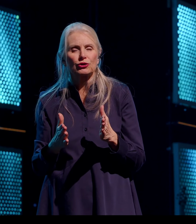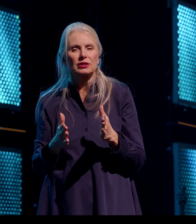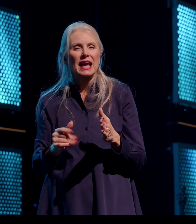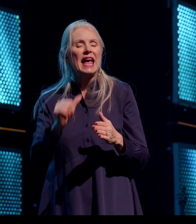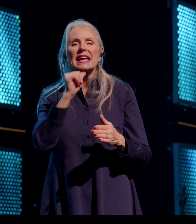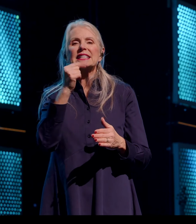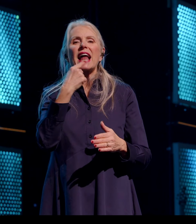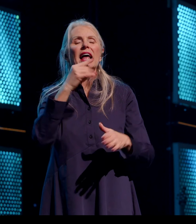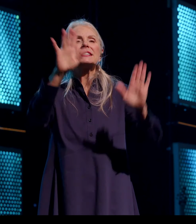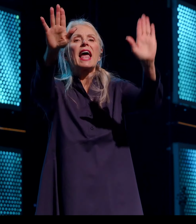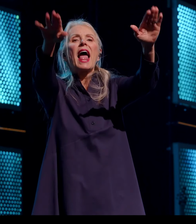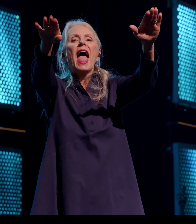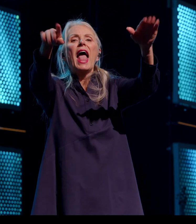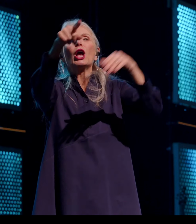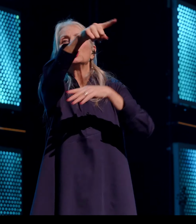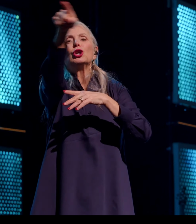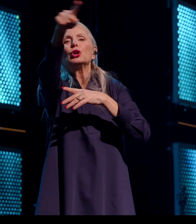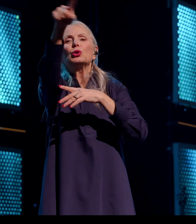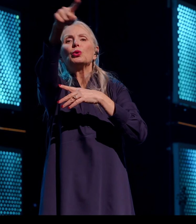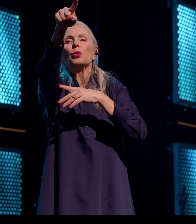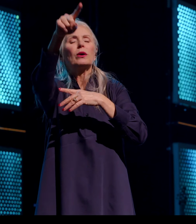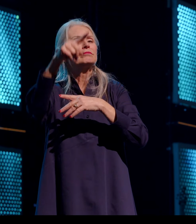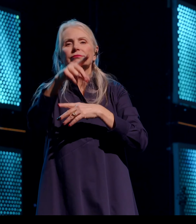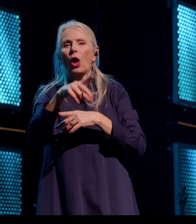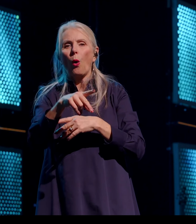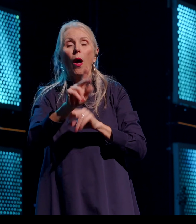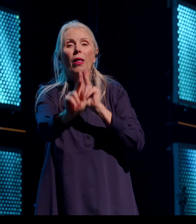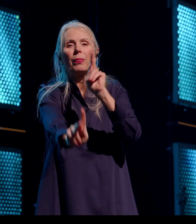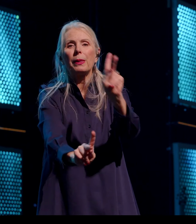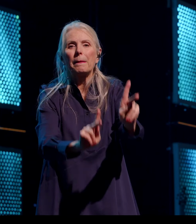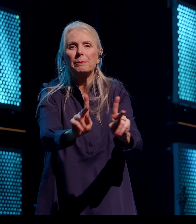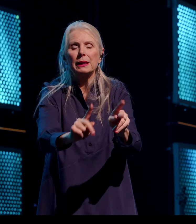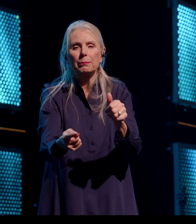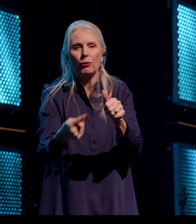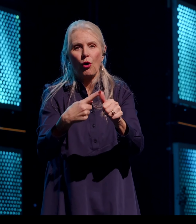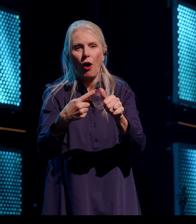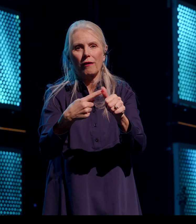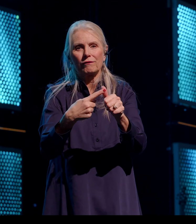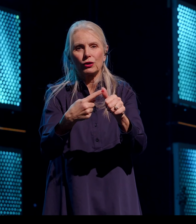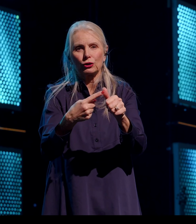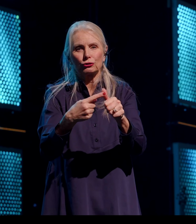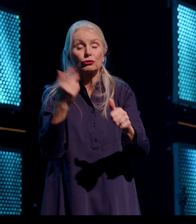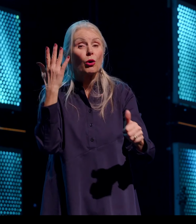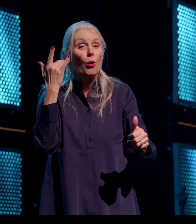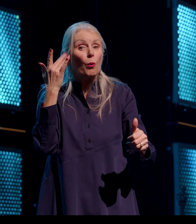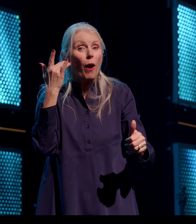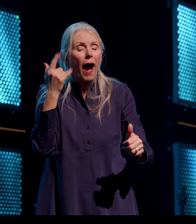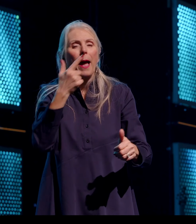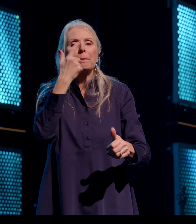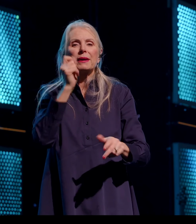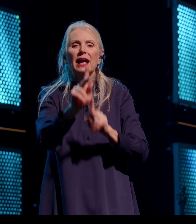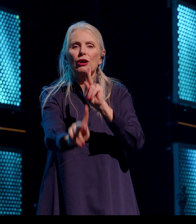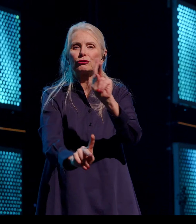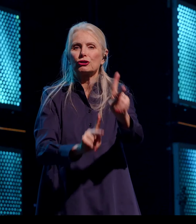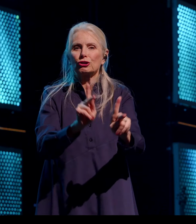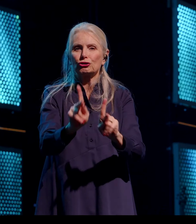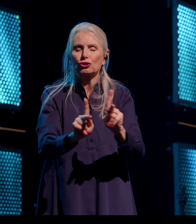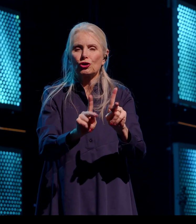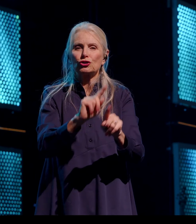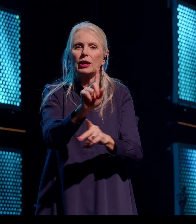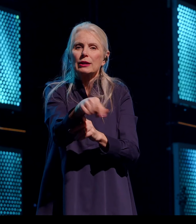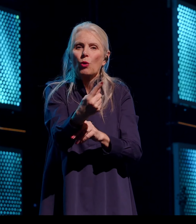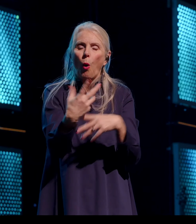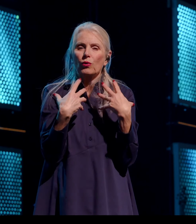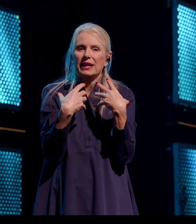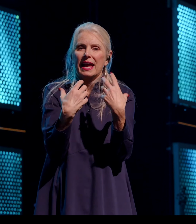and deacons, I'm saying this to you first. He puts the church first. Why? Because the church is only as healthy as